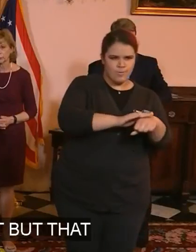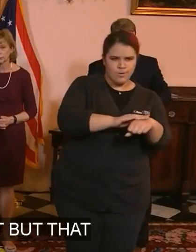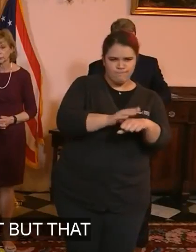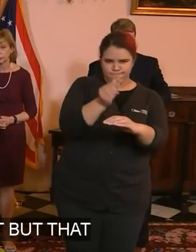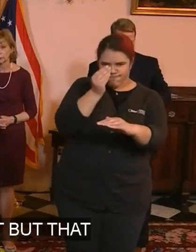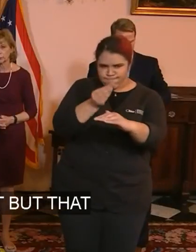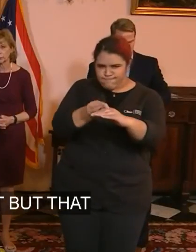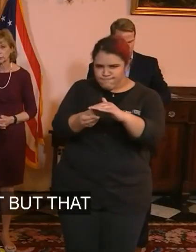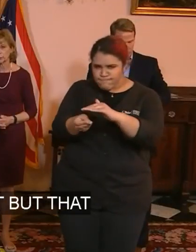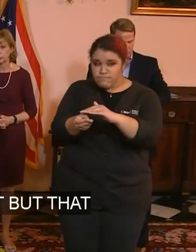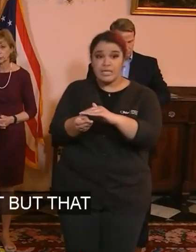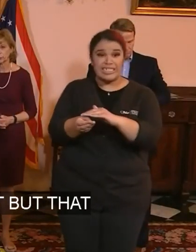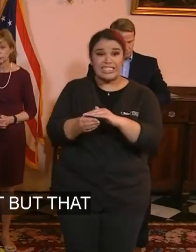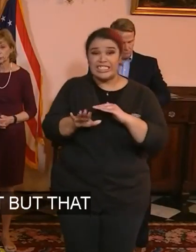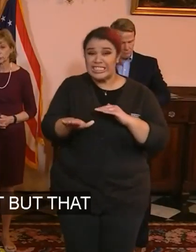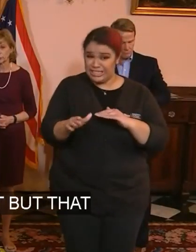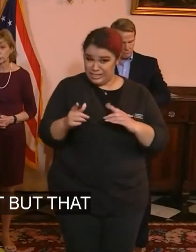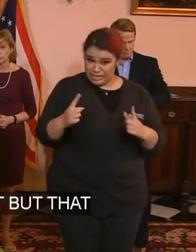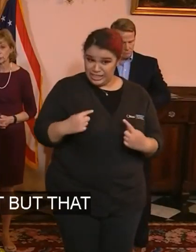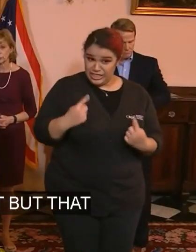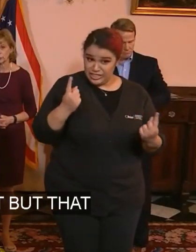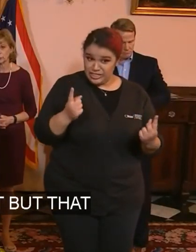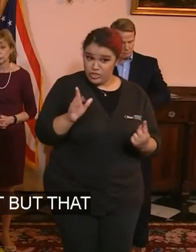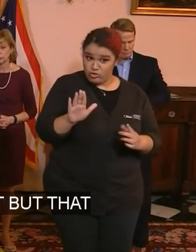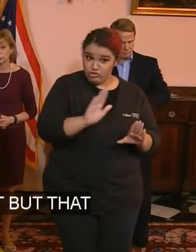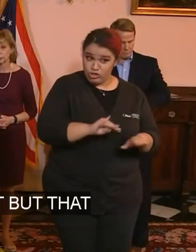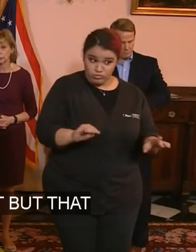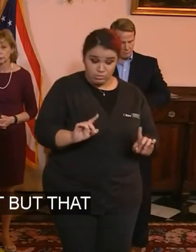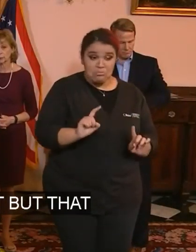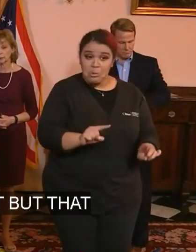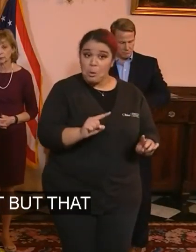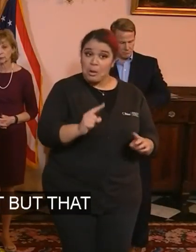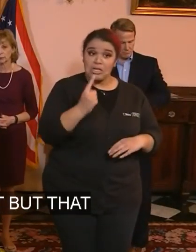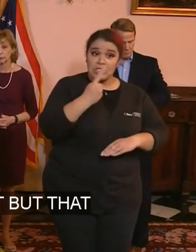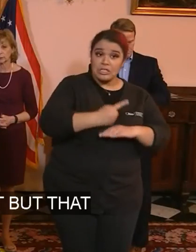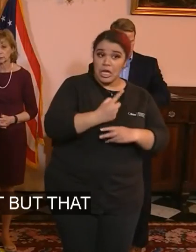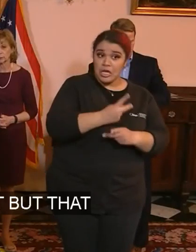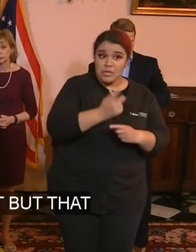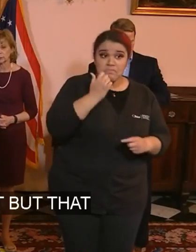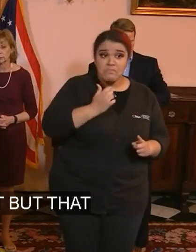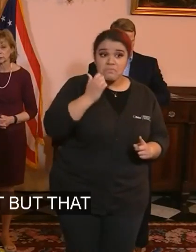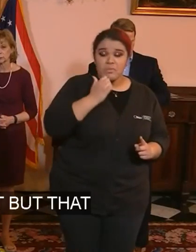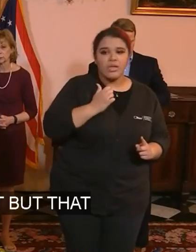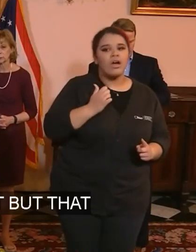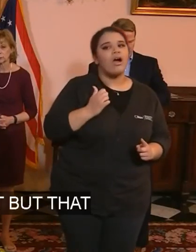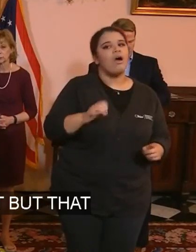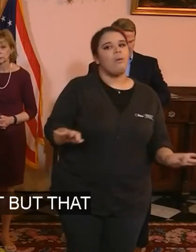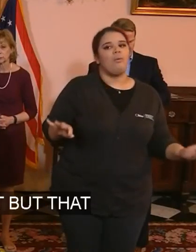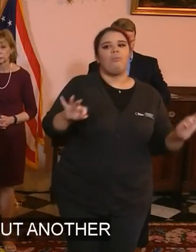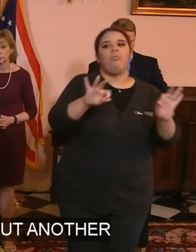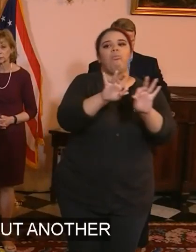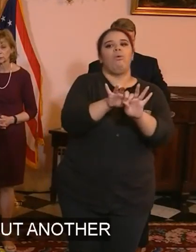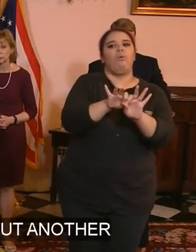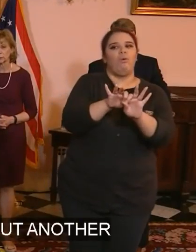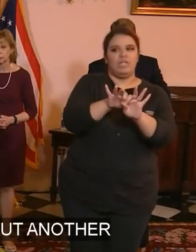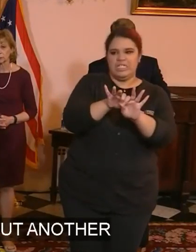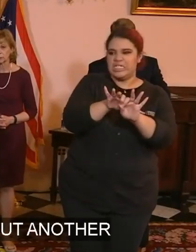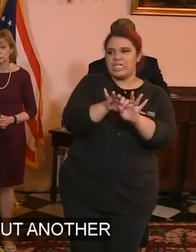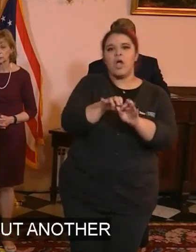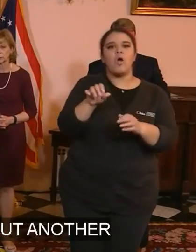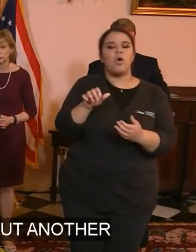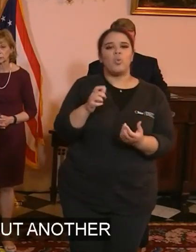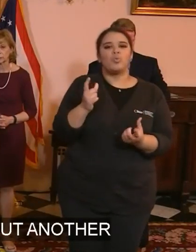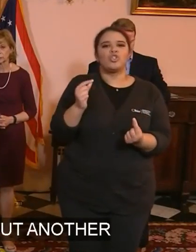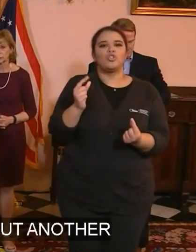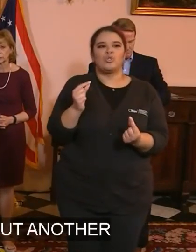have children in daycare that they need to figure out another arrangement. They need to have that child home with them if they can.